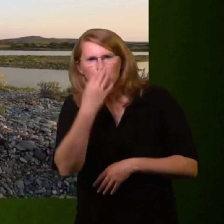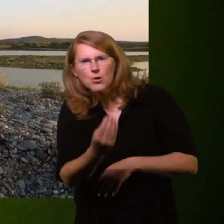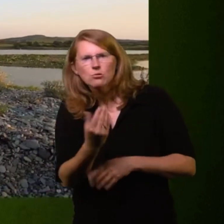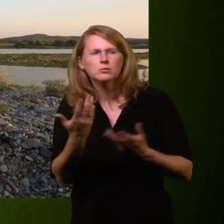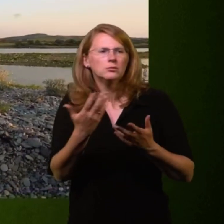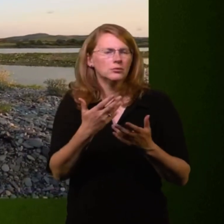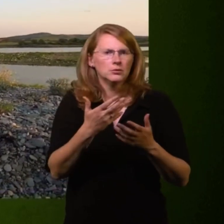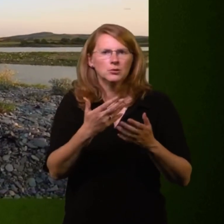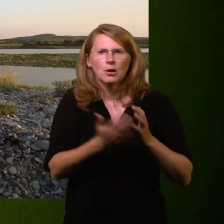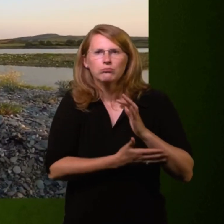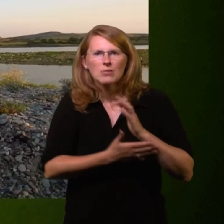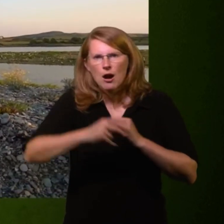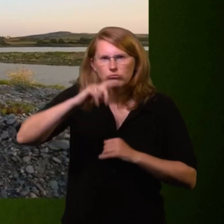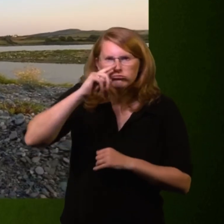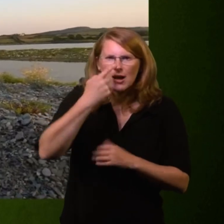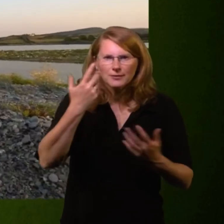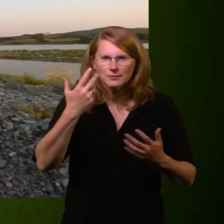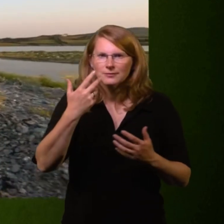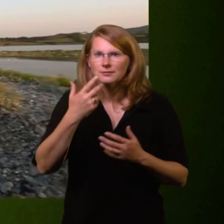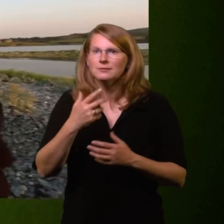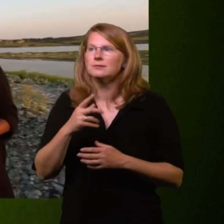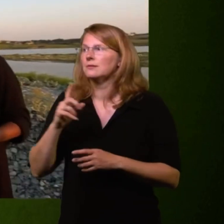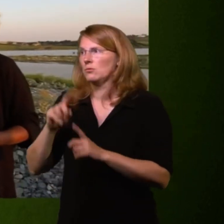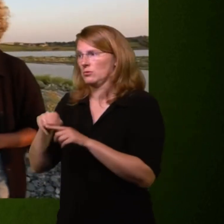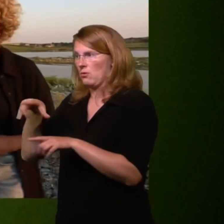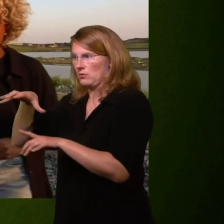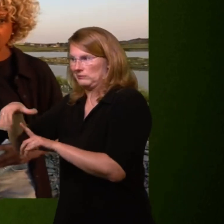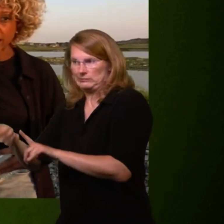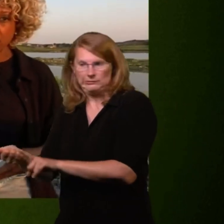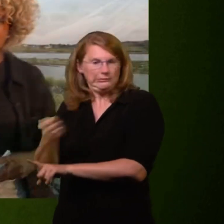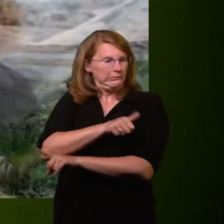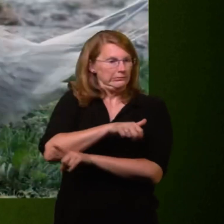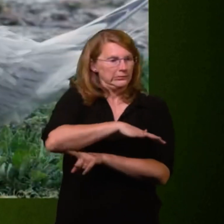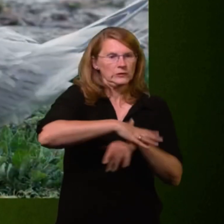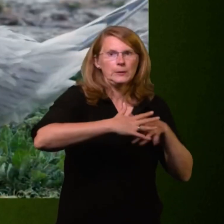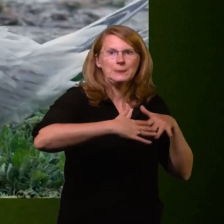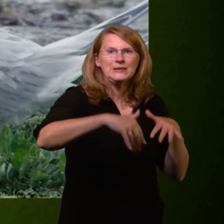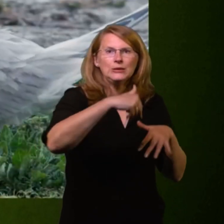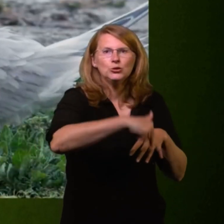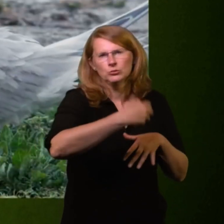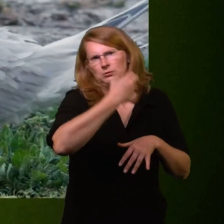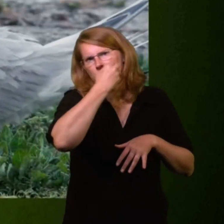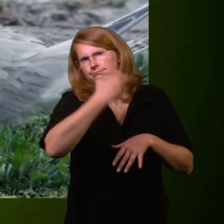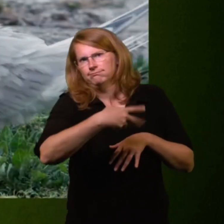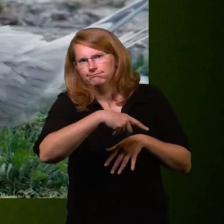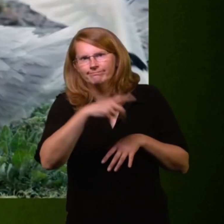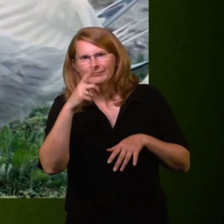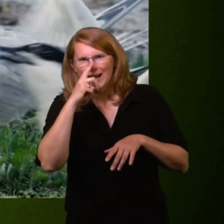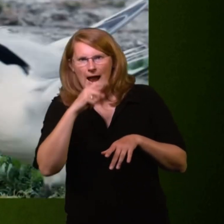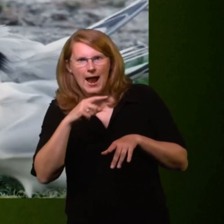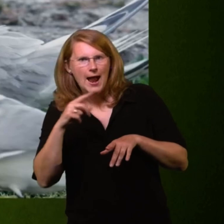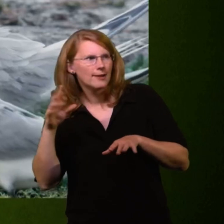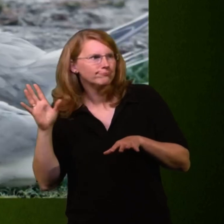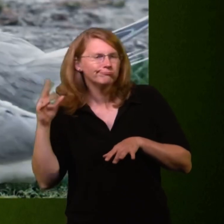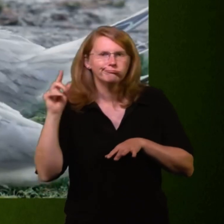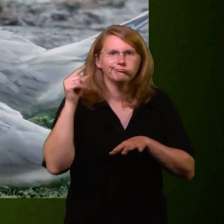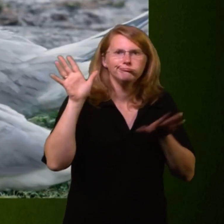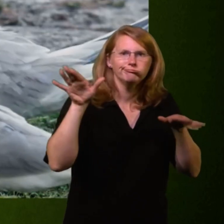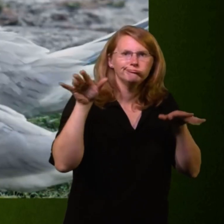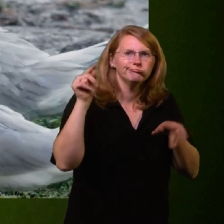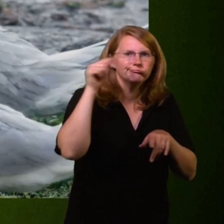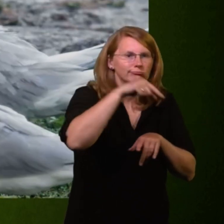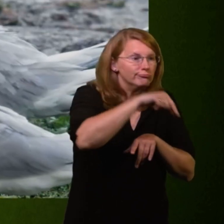this location is the feeding ground. So they will feed right out to sea over there. They'll also head as far as the Menai Strait if they have